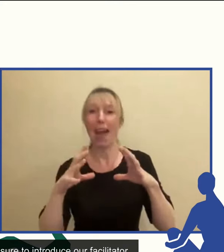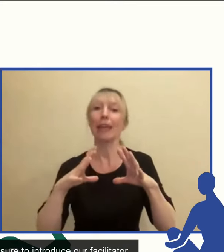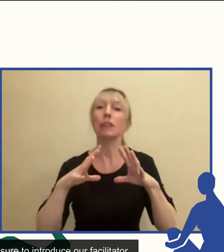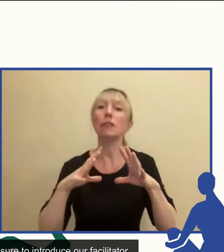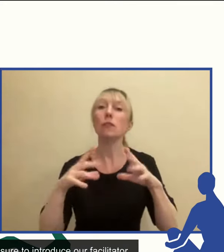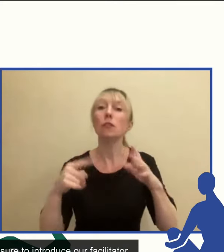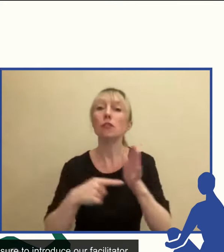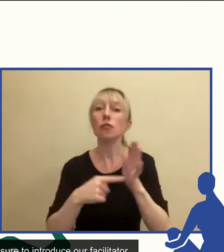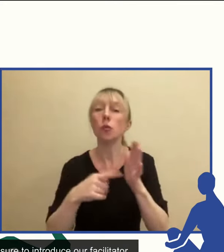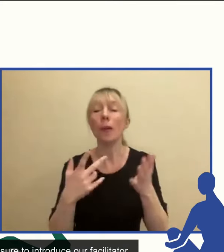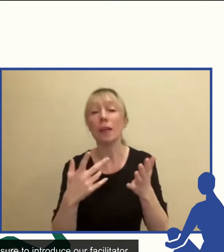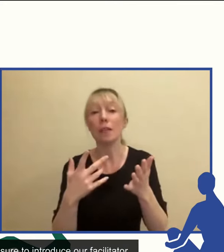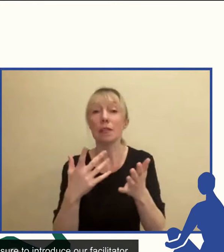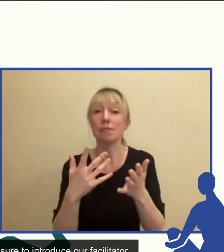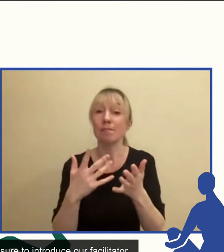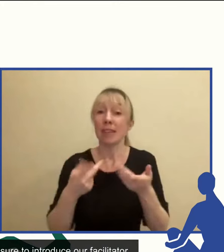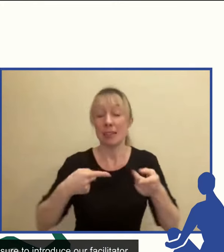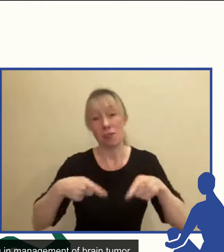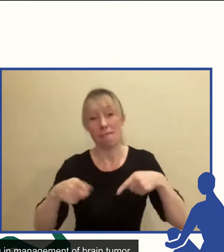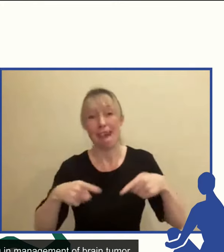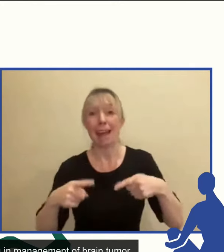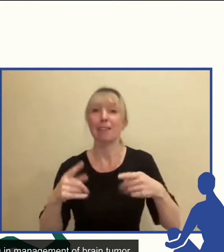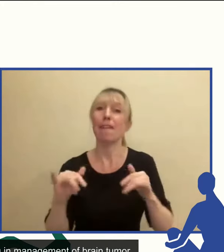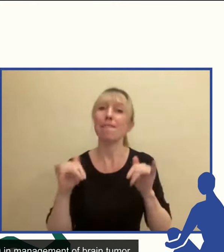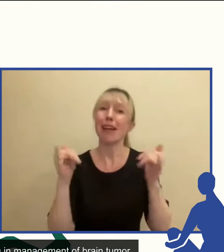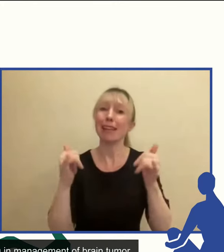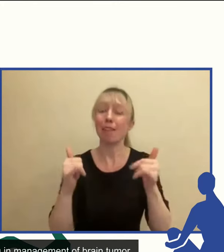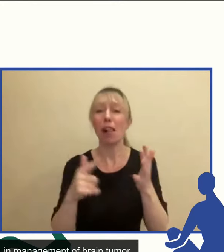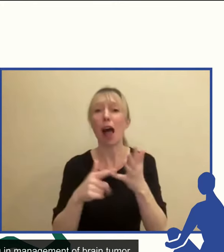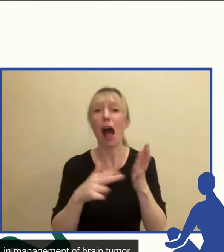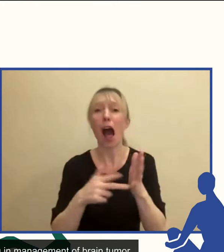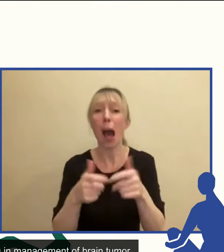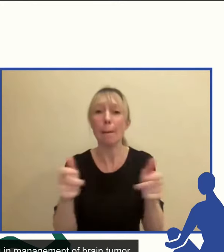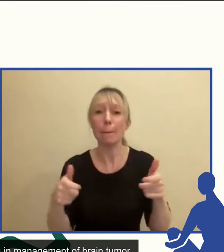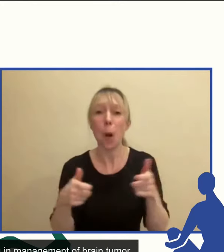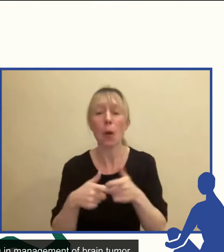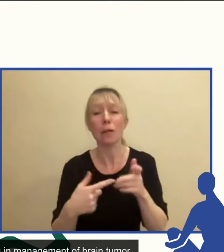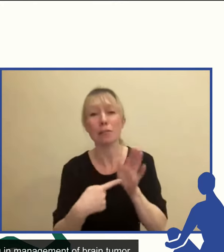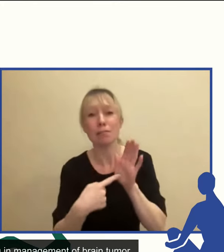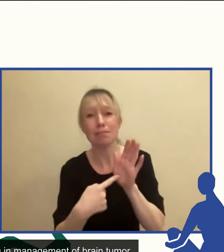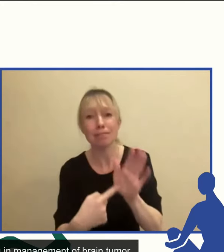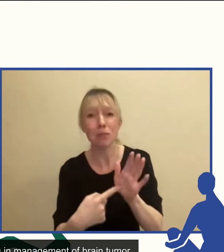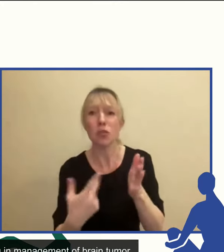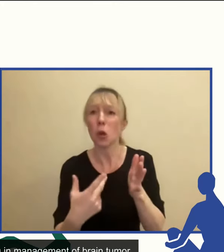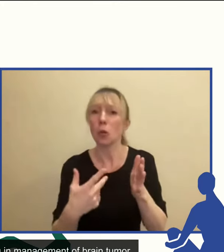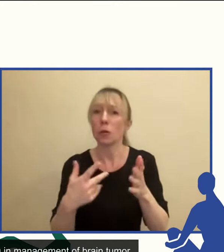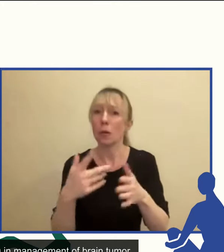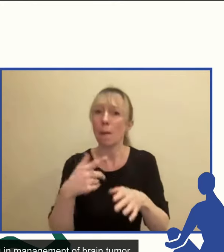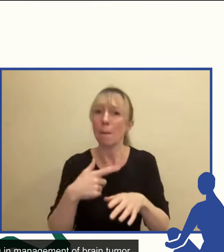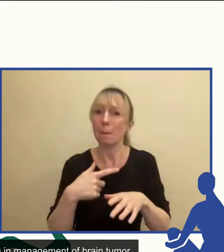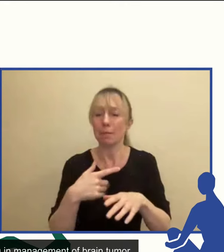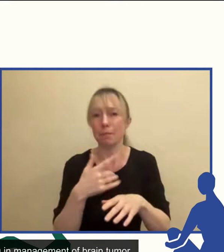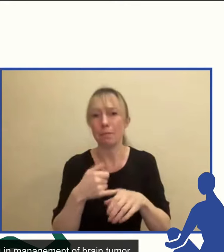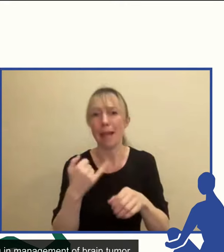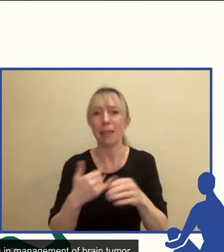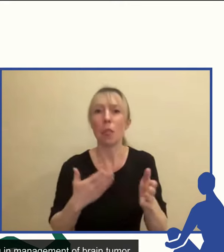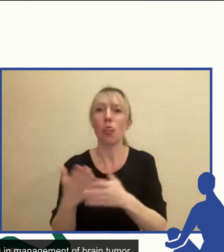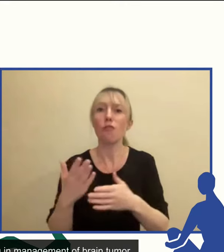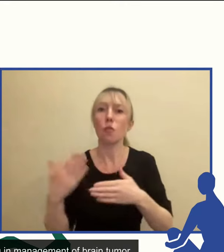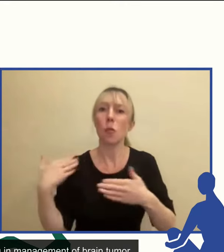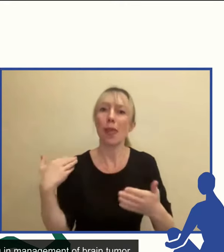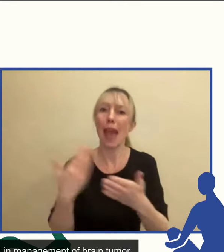which illuminates the challenges and wonders of medicine through the arts. He's a poet, writes for the Lancet, and his novel Histories was published